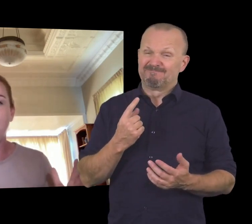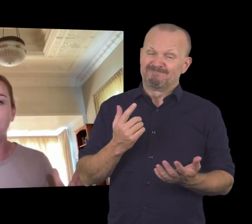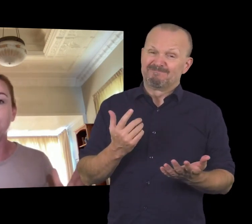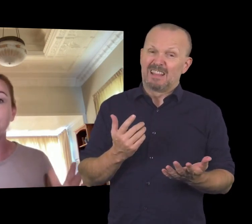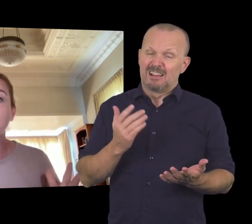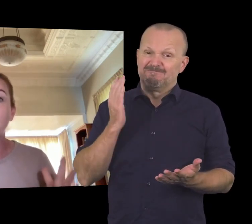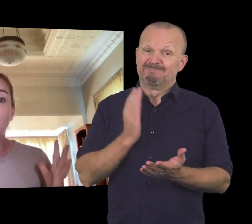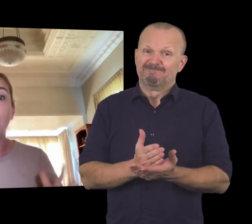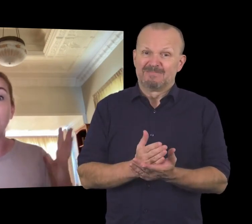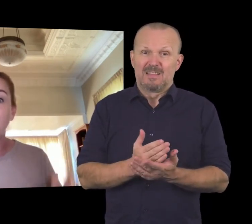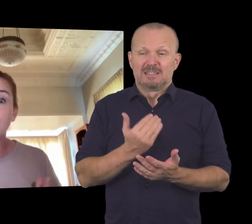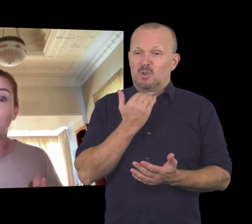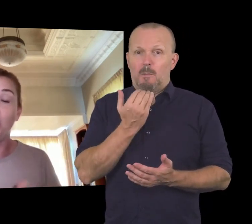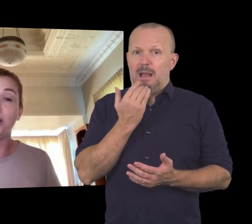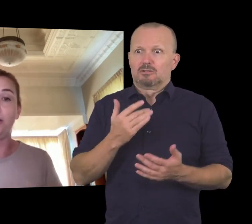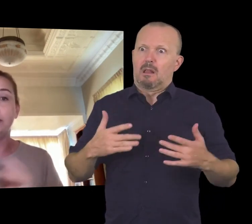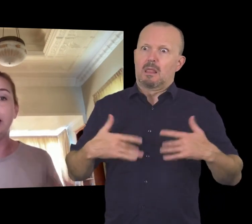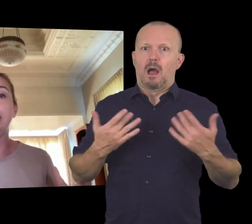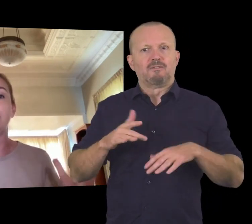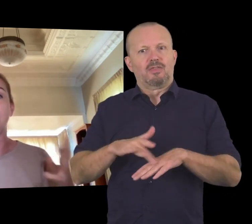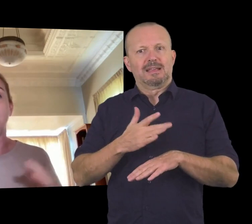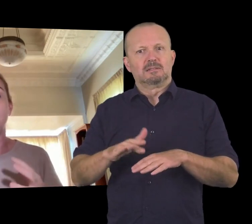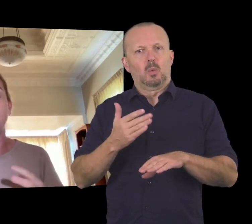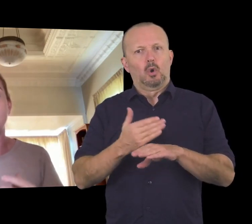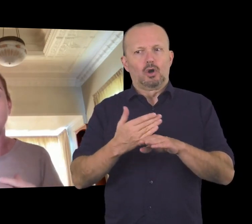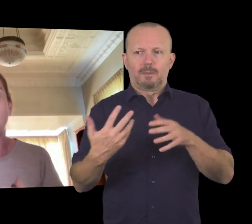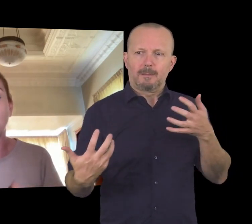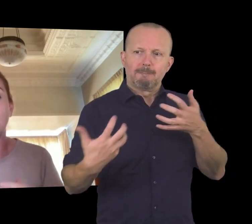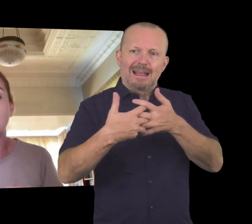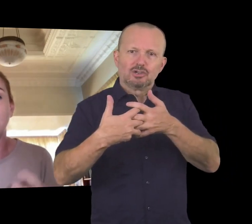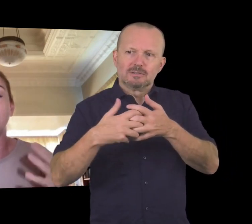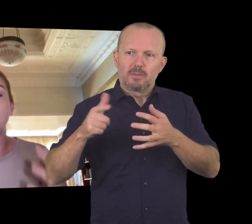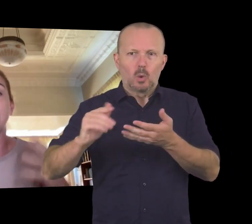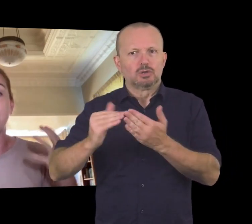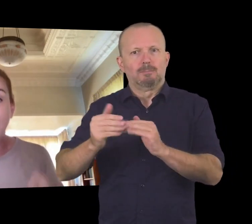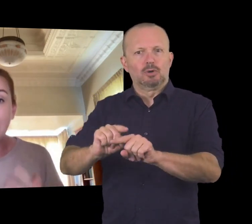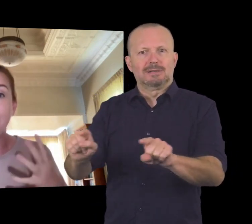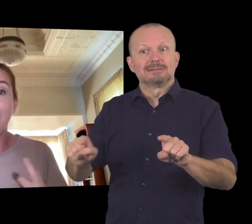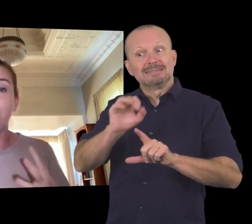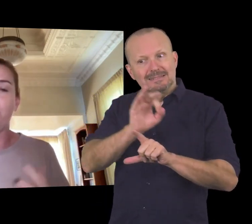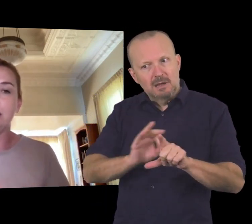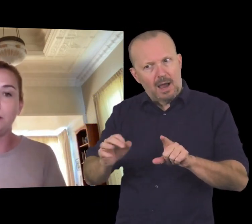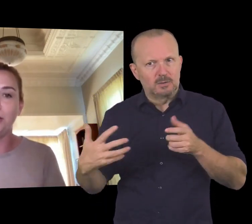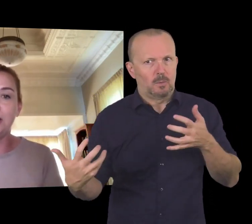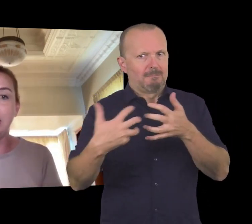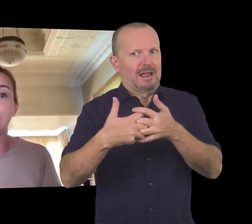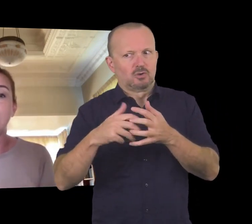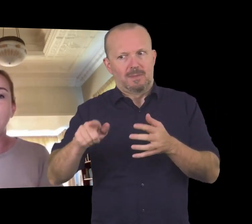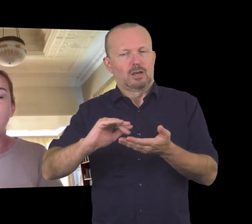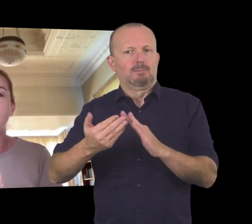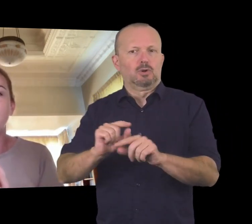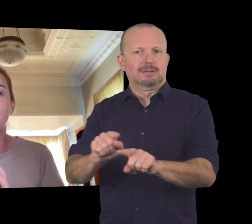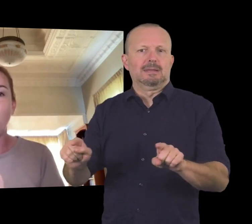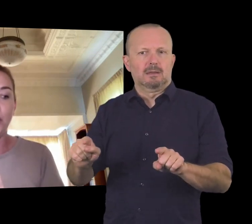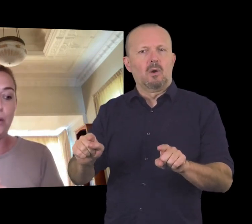of live theatre work that really resonates with these communities, that really is tailor-made for these communities.